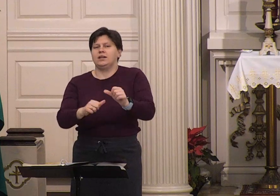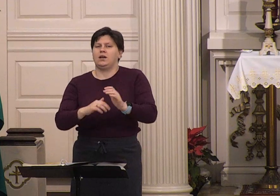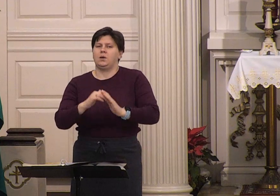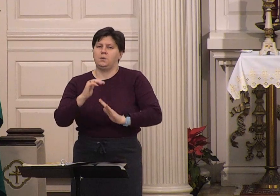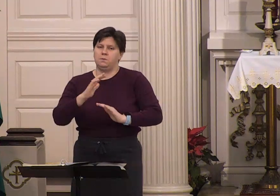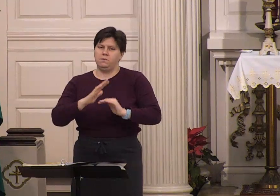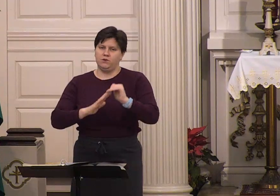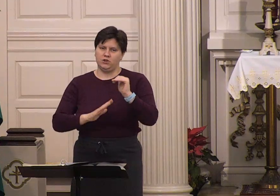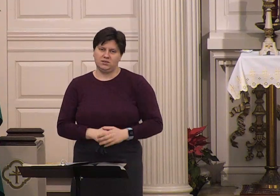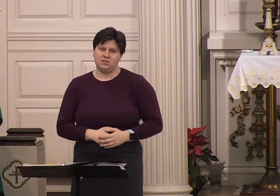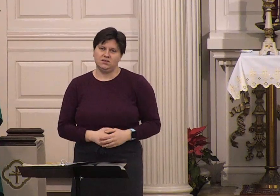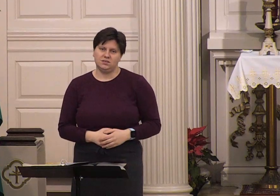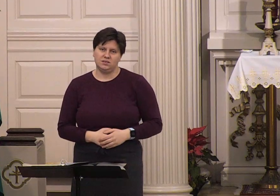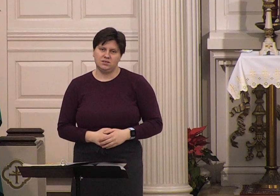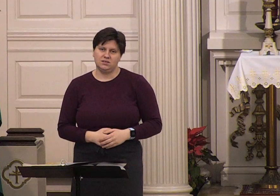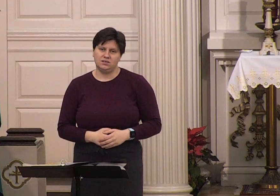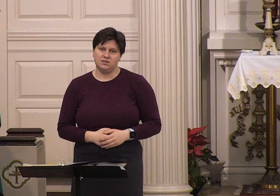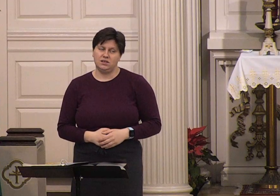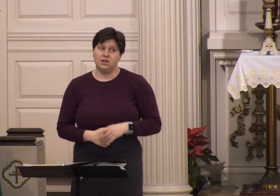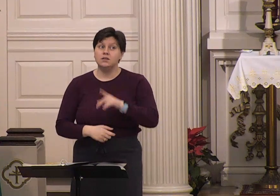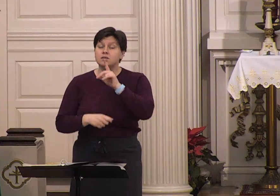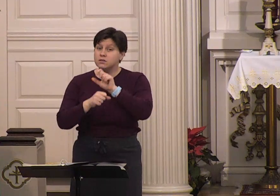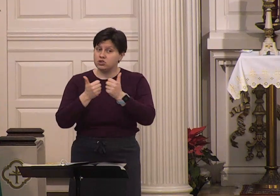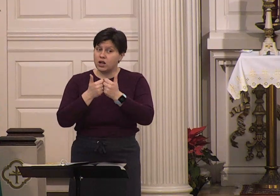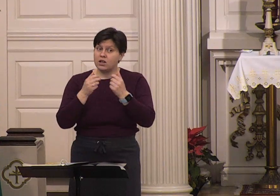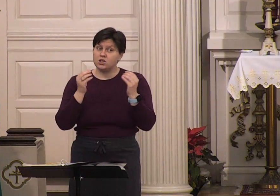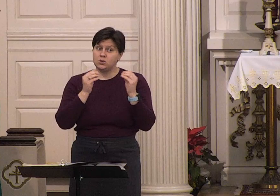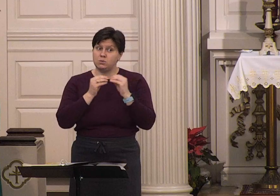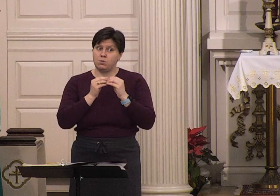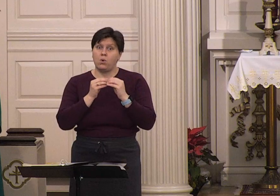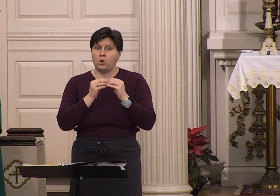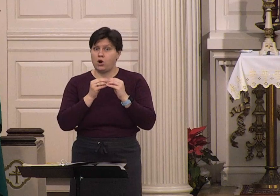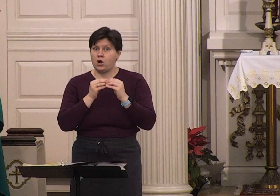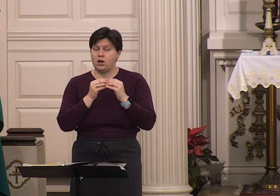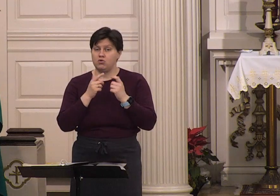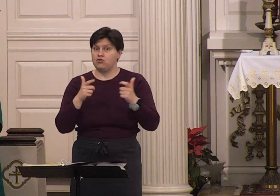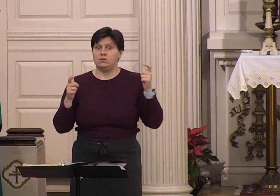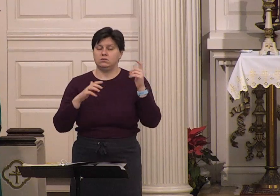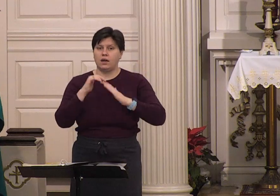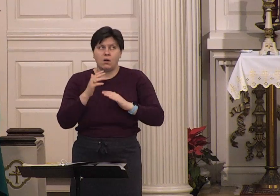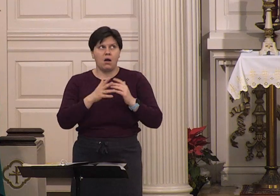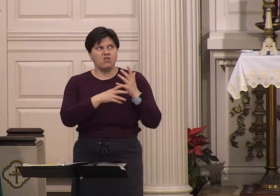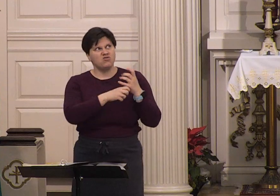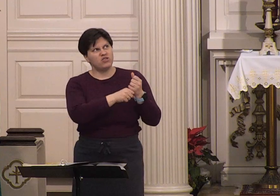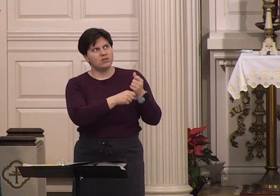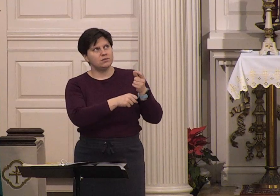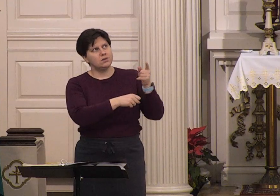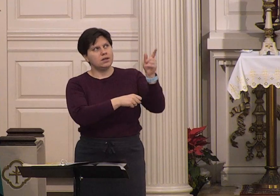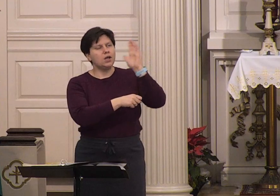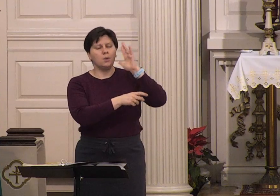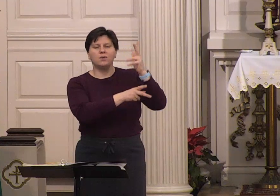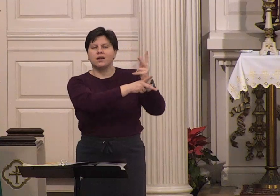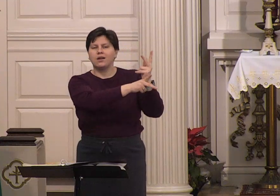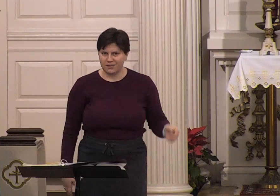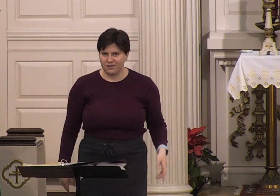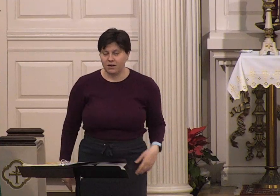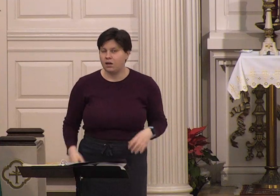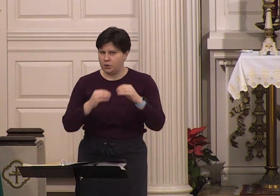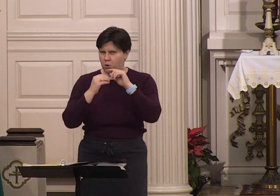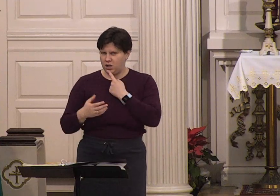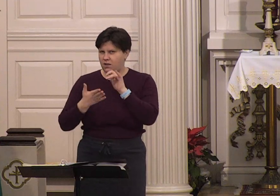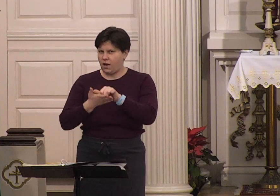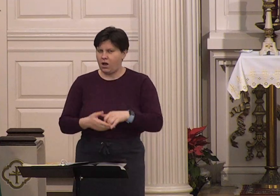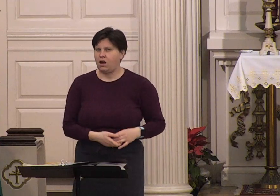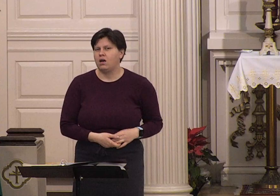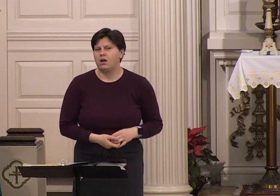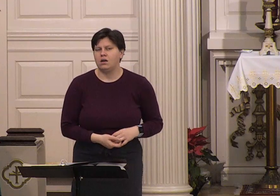the challenge is even greater than just trust God and He'll get around to making you feel better. In all